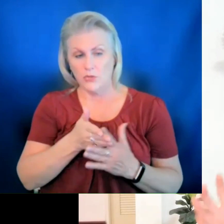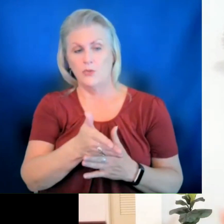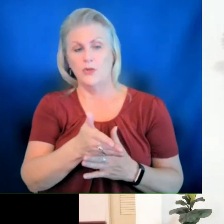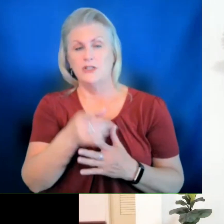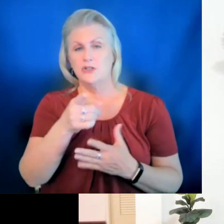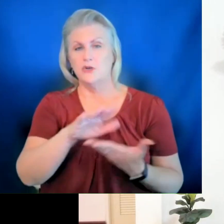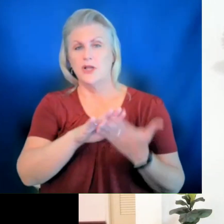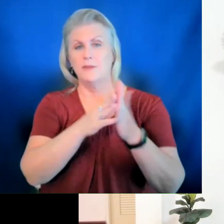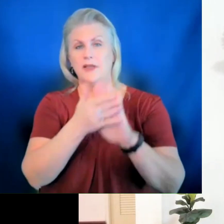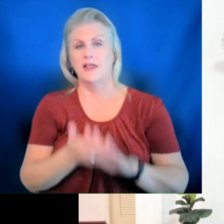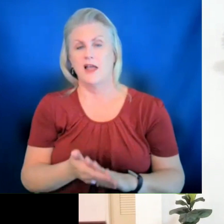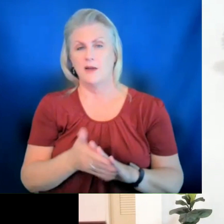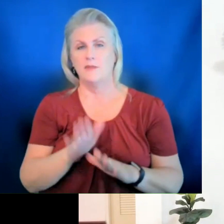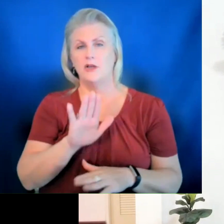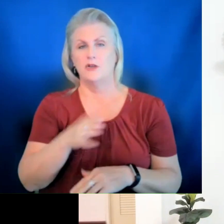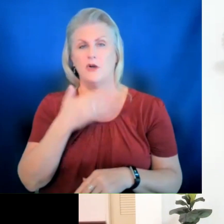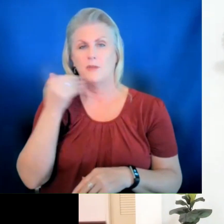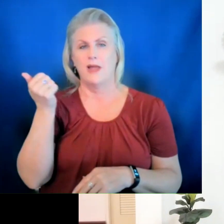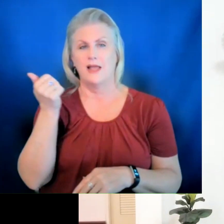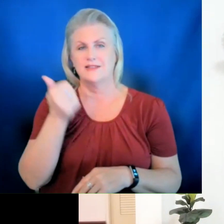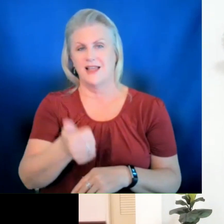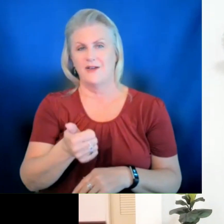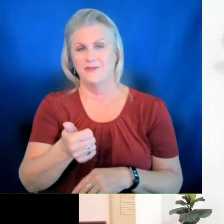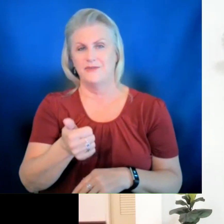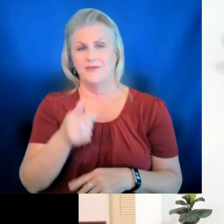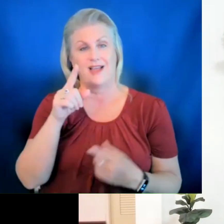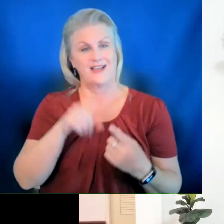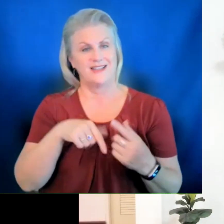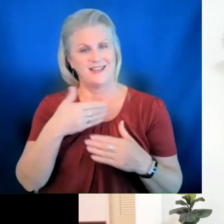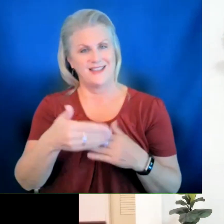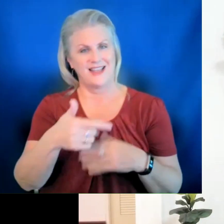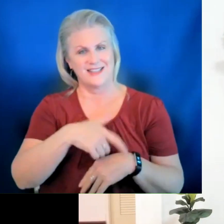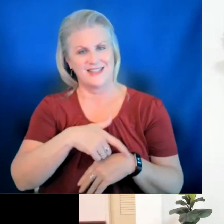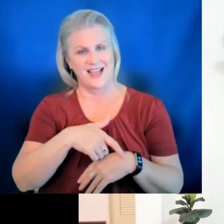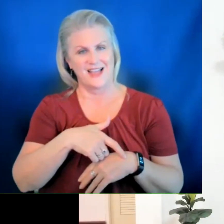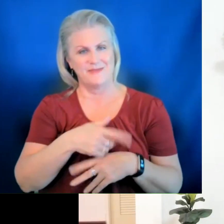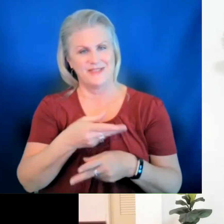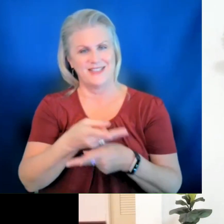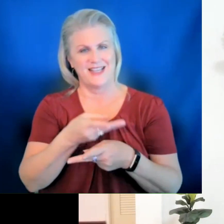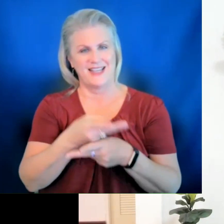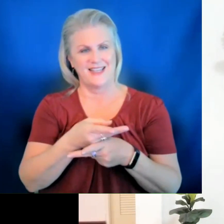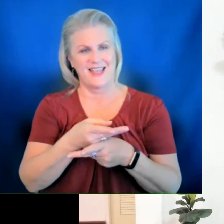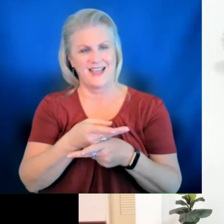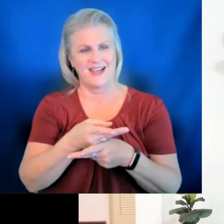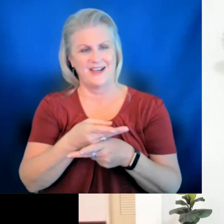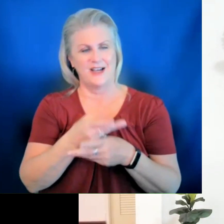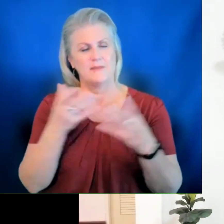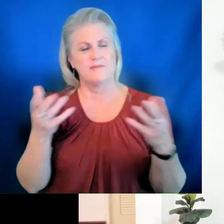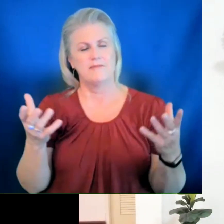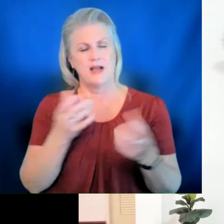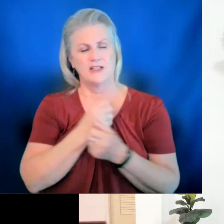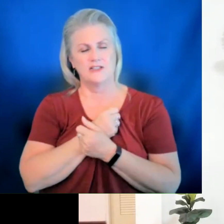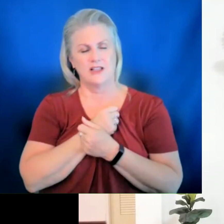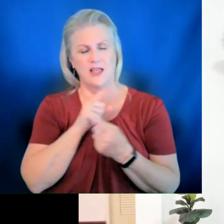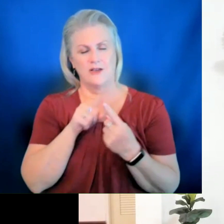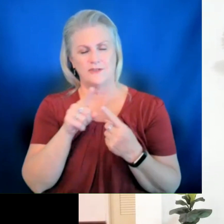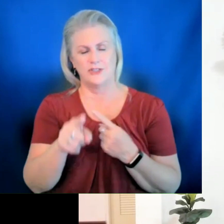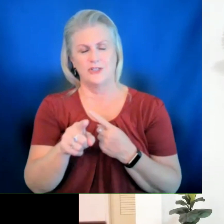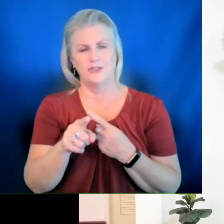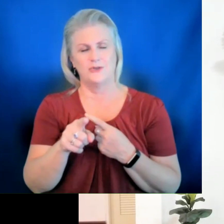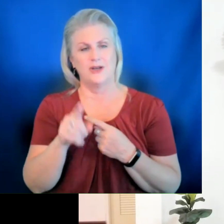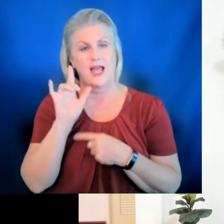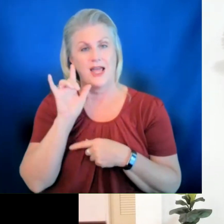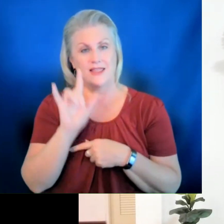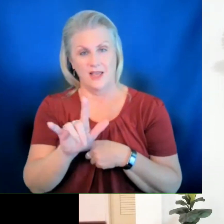you become your best version. Until next time, take care and much love